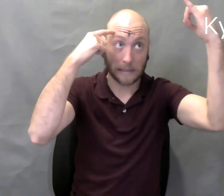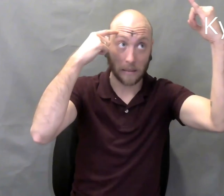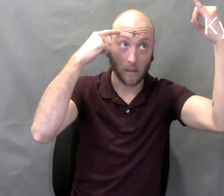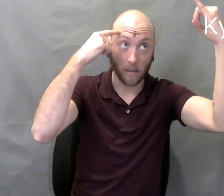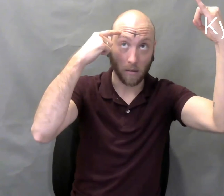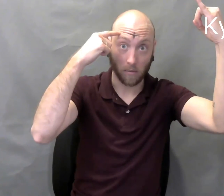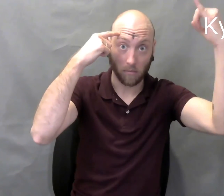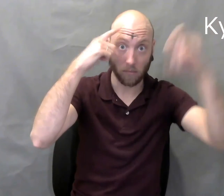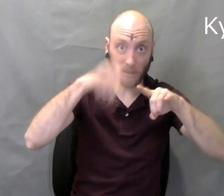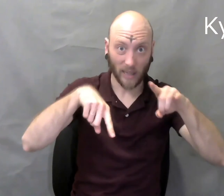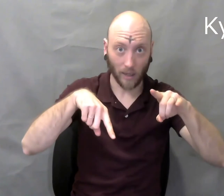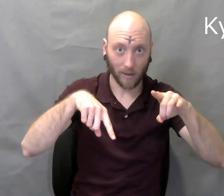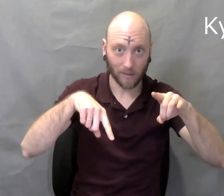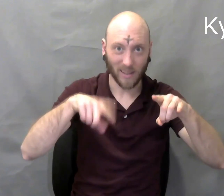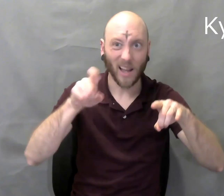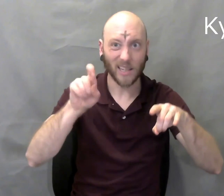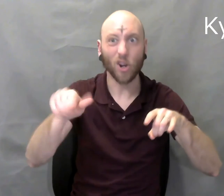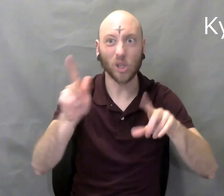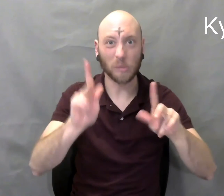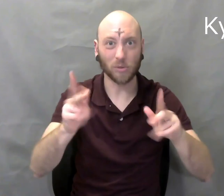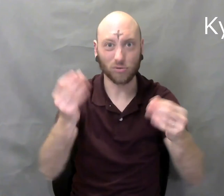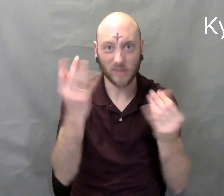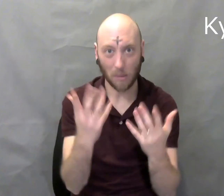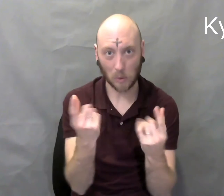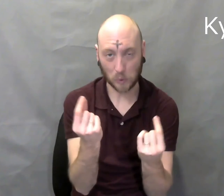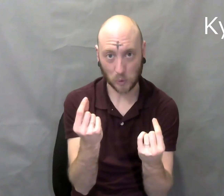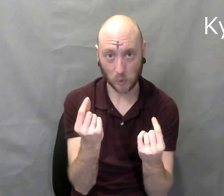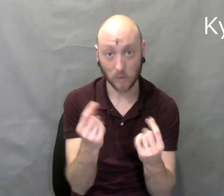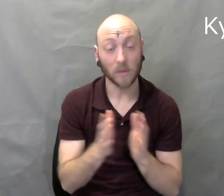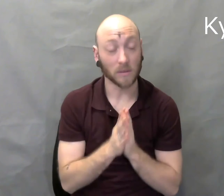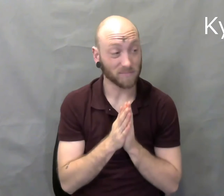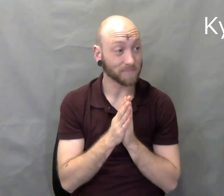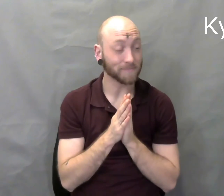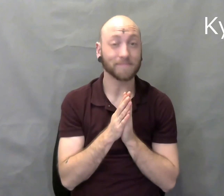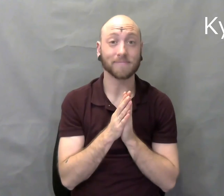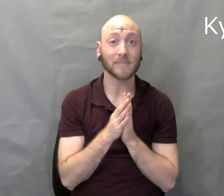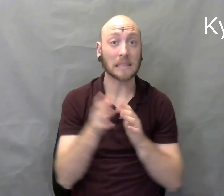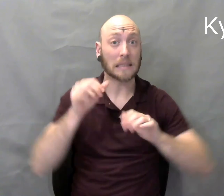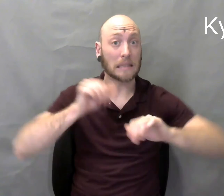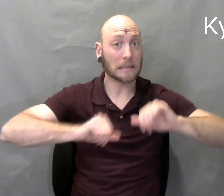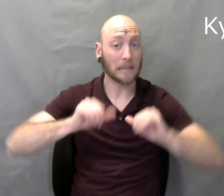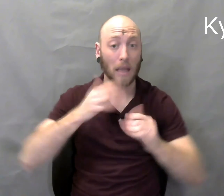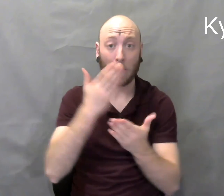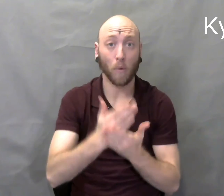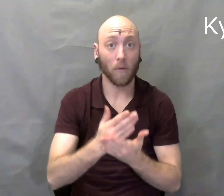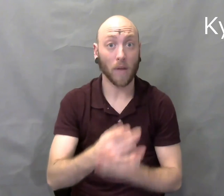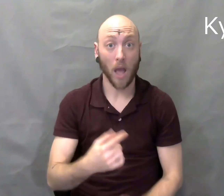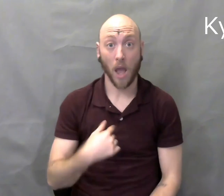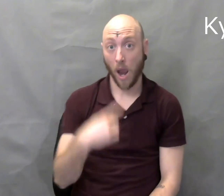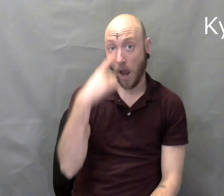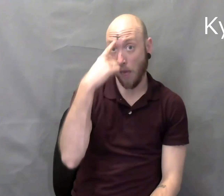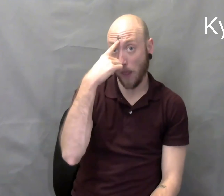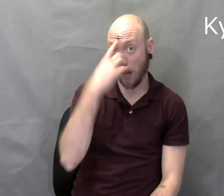take suggestions. So it was the first time that science had proven that I can't think myself into a better way of living. I have to